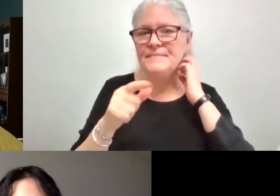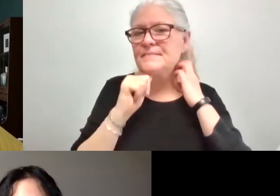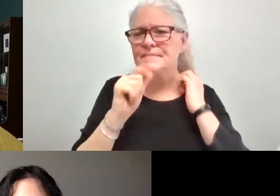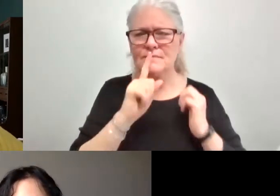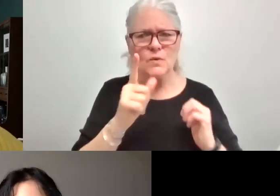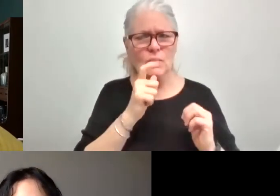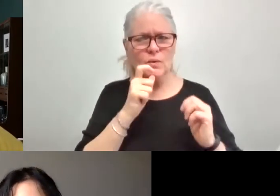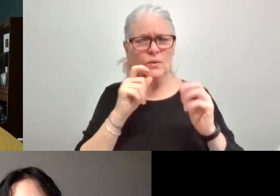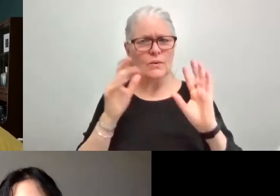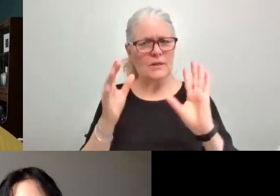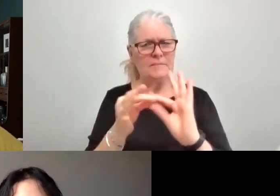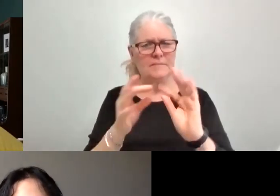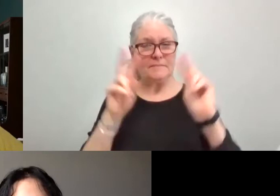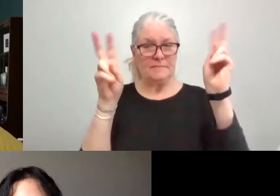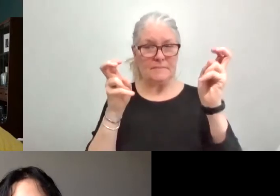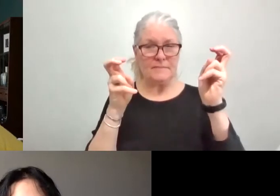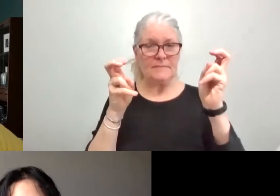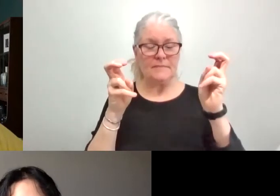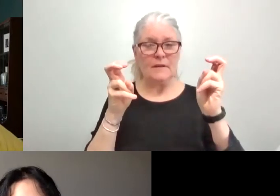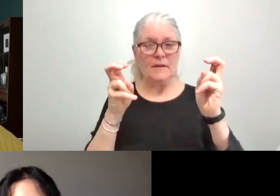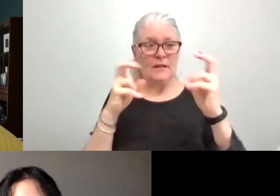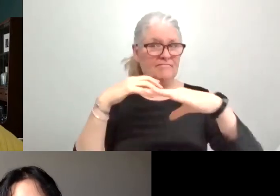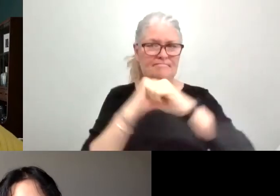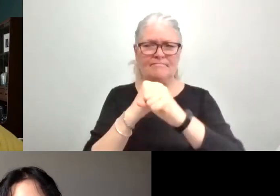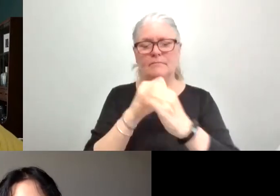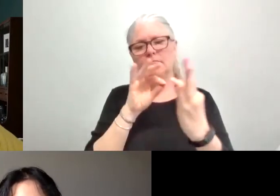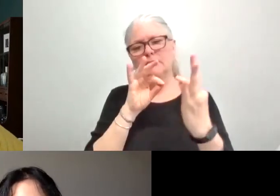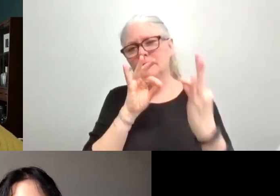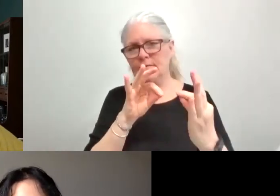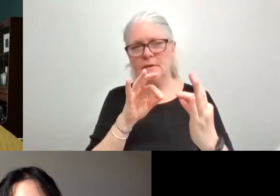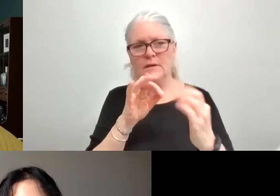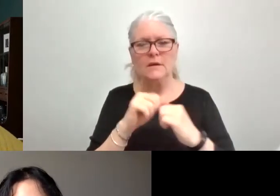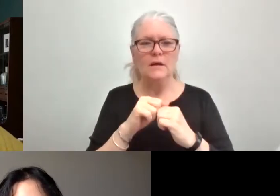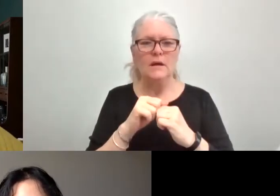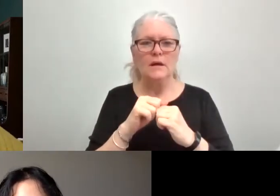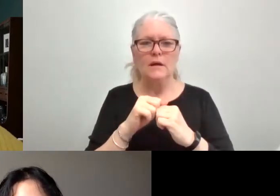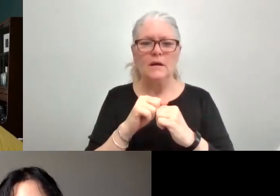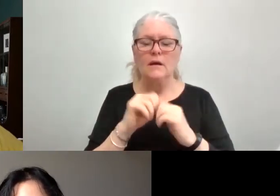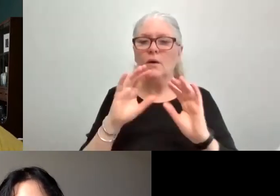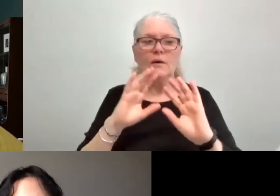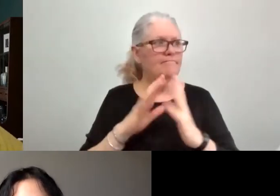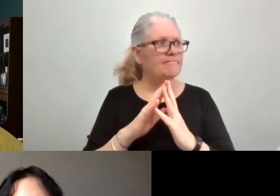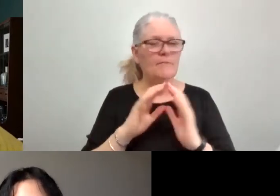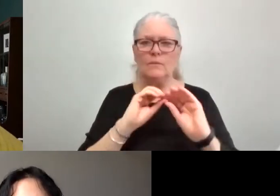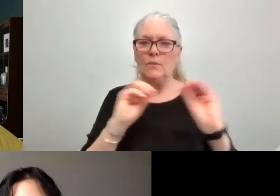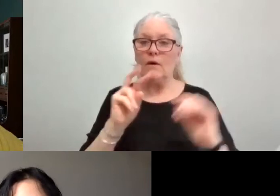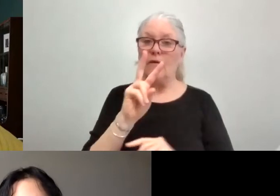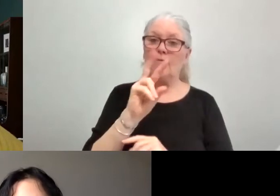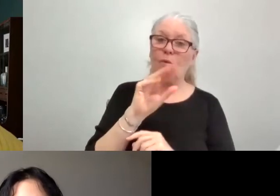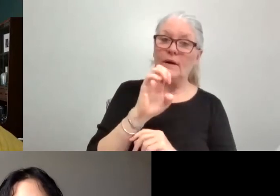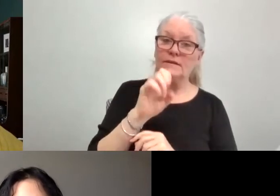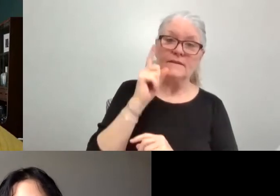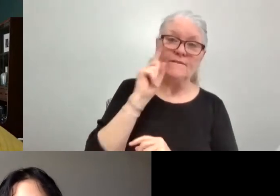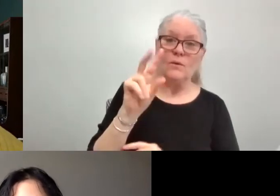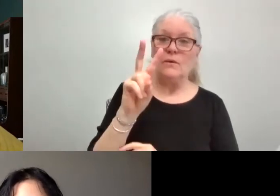it, but I think this phrase perfectly sums it up, was just like, people are not, there is no such thing as the voice for the voiceless. There's only